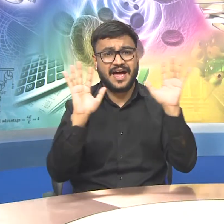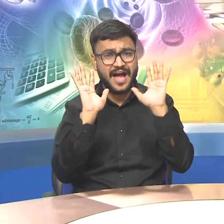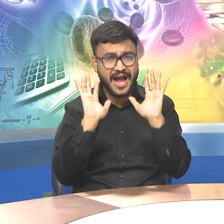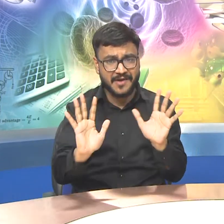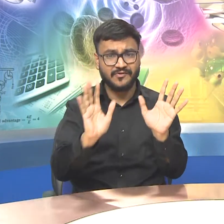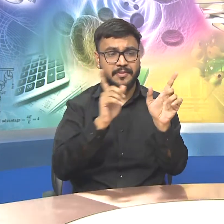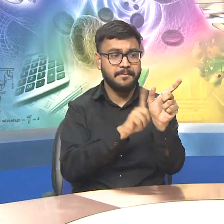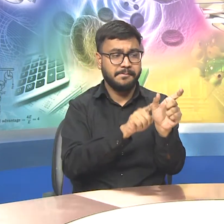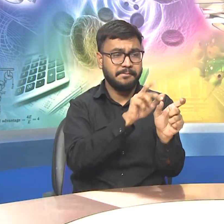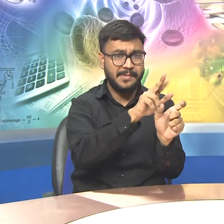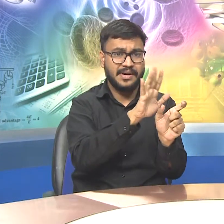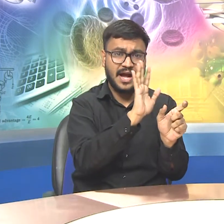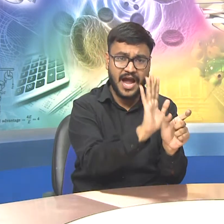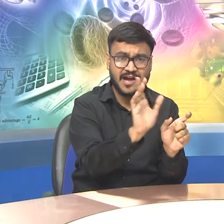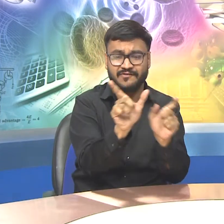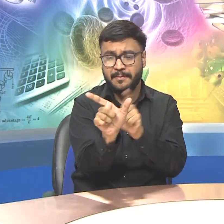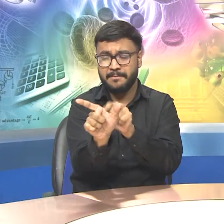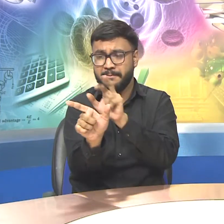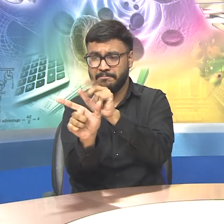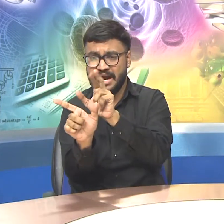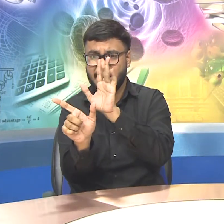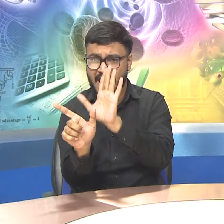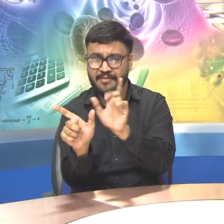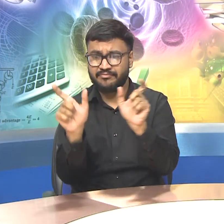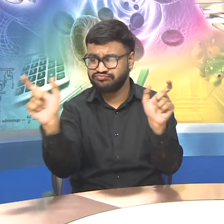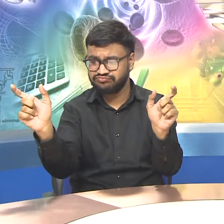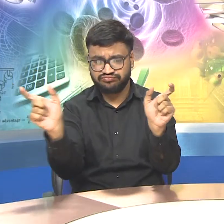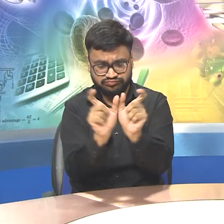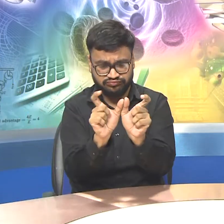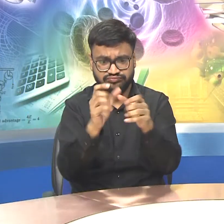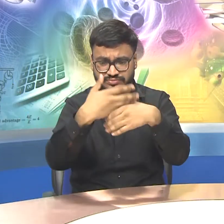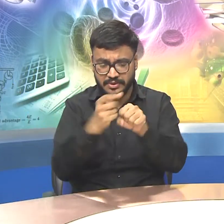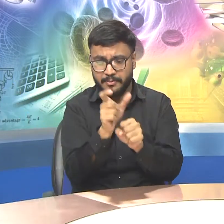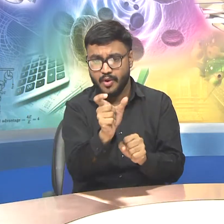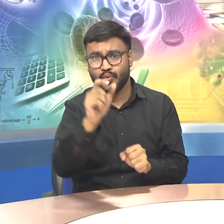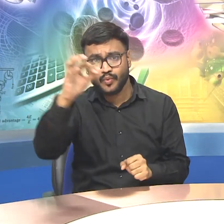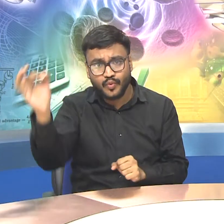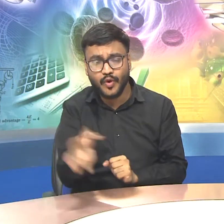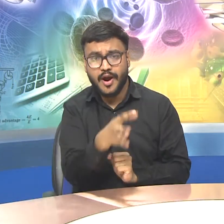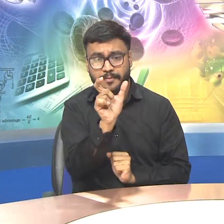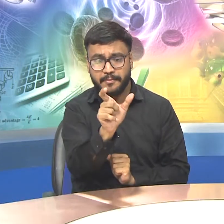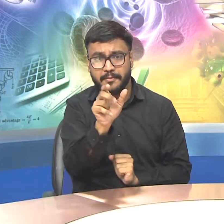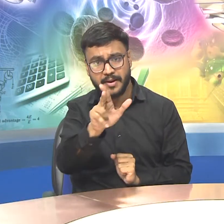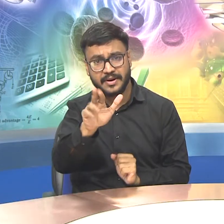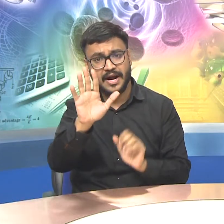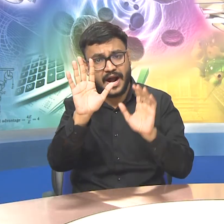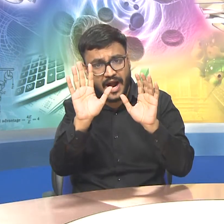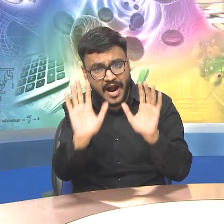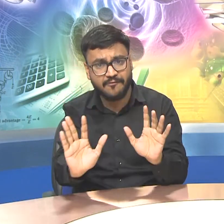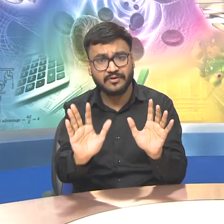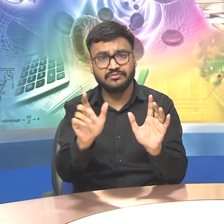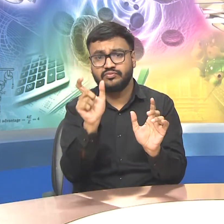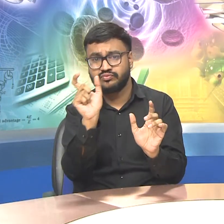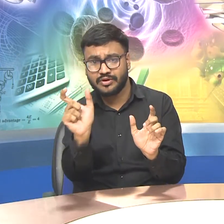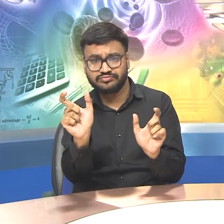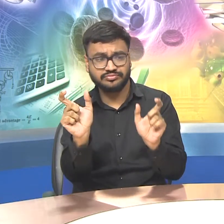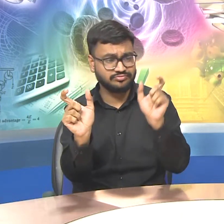There are many ways through ISL signs combine to create